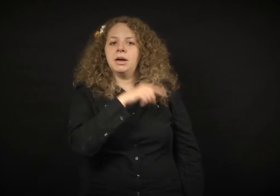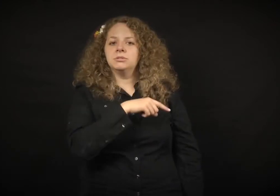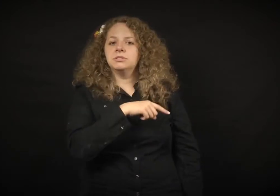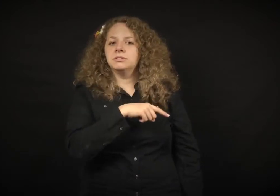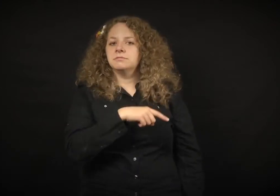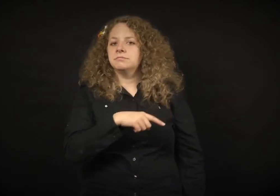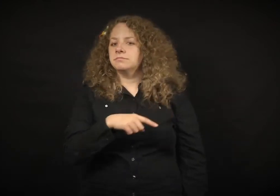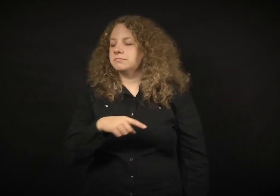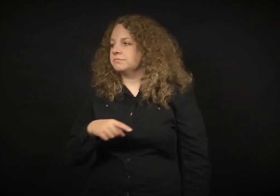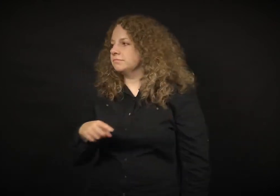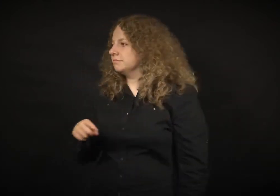mouse,